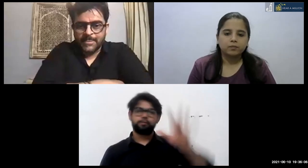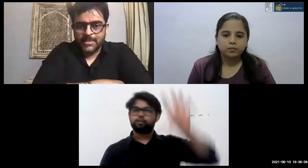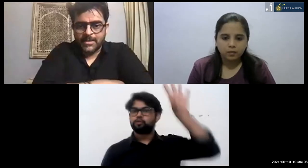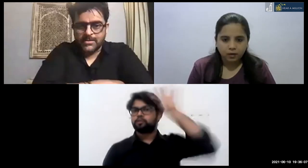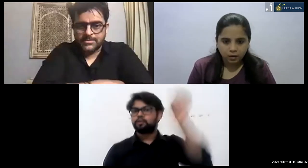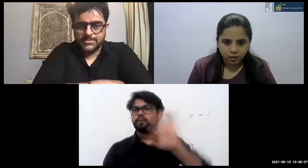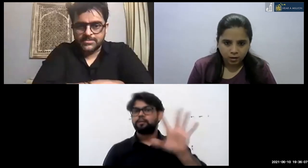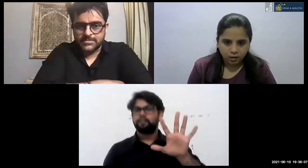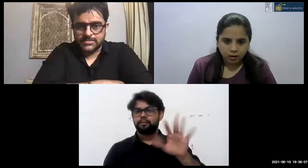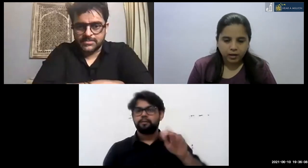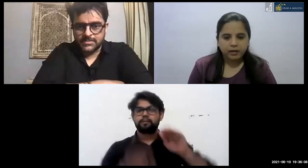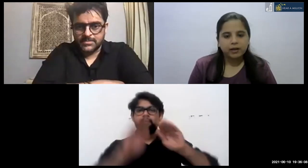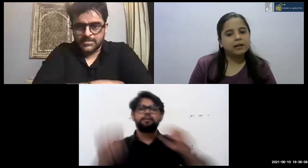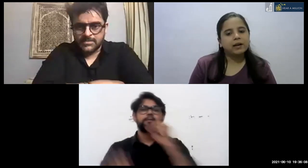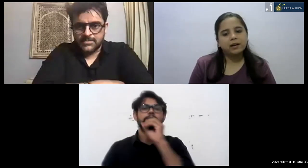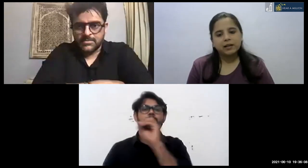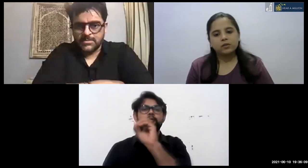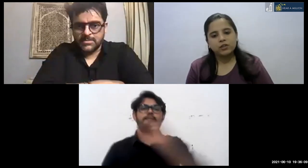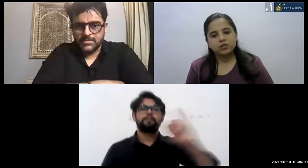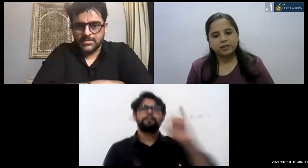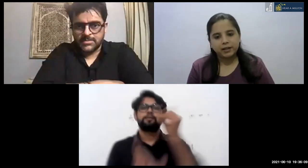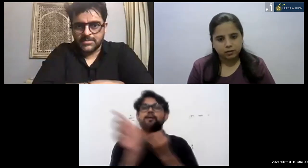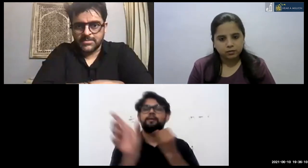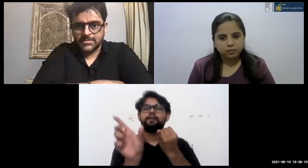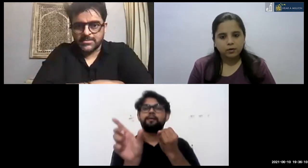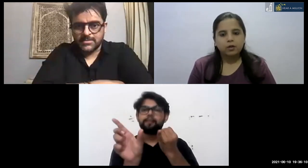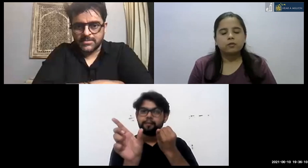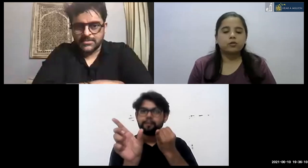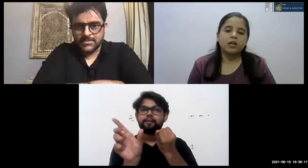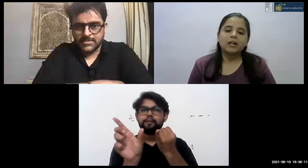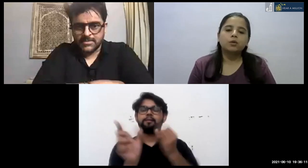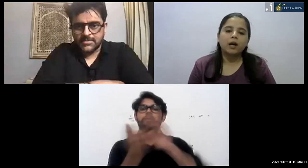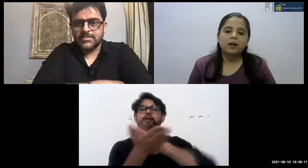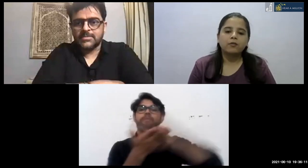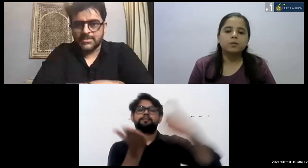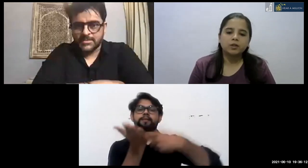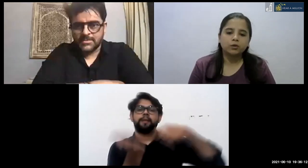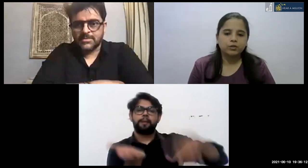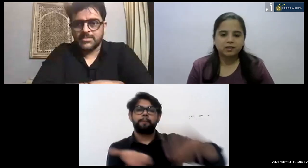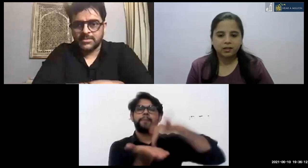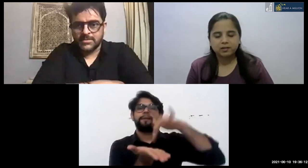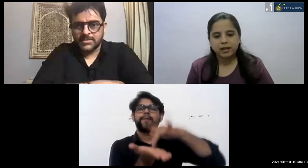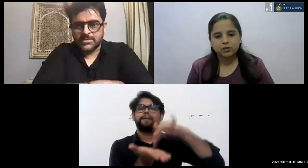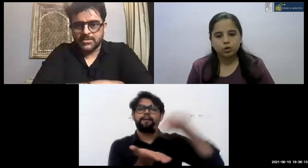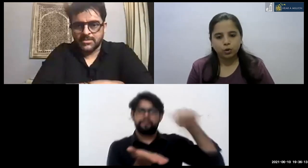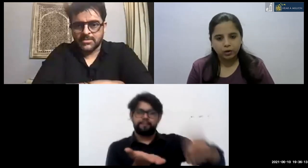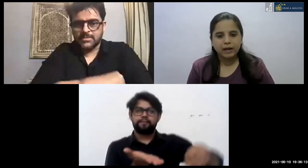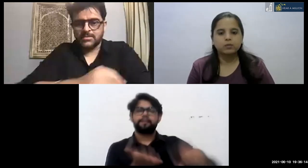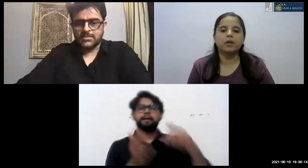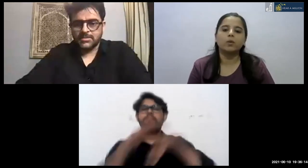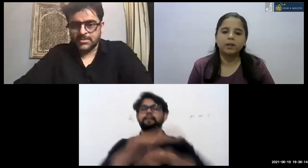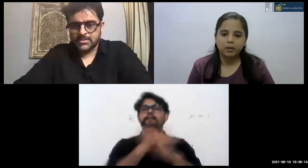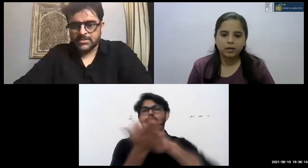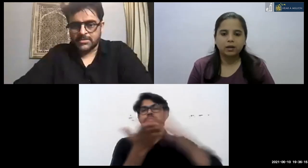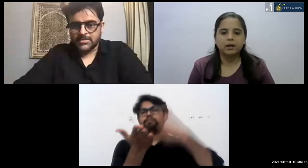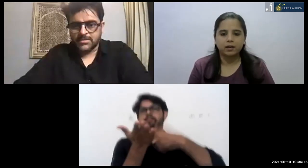working here in Early Intervention Center. The child who are from 0 to 6 years age old, I'm